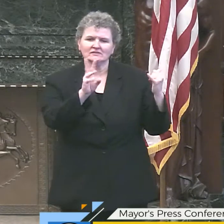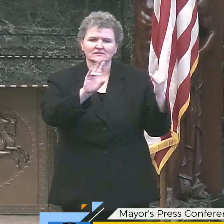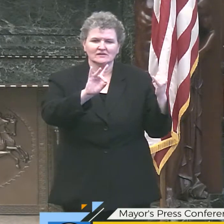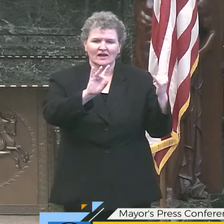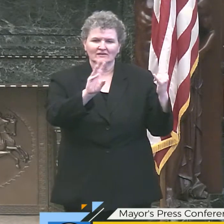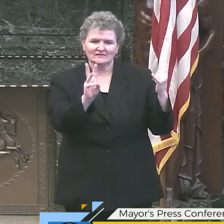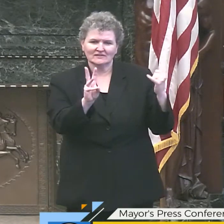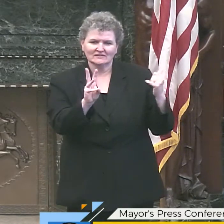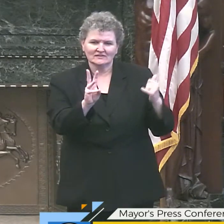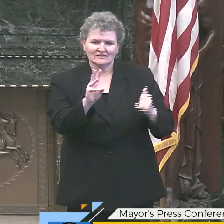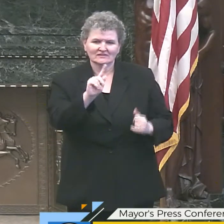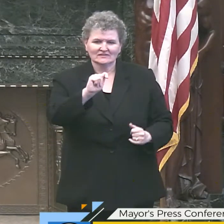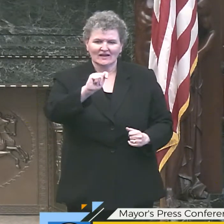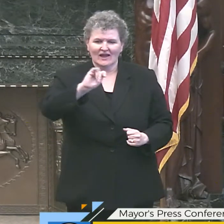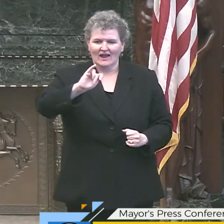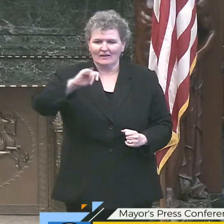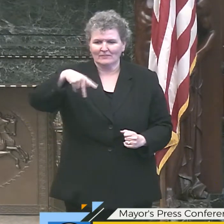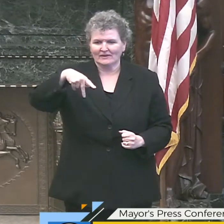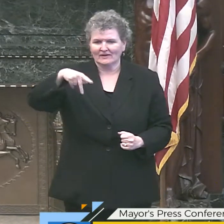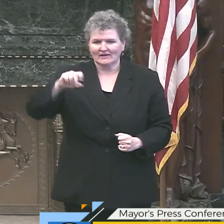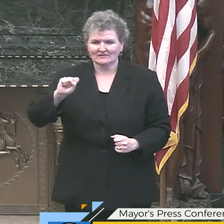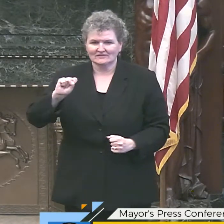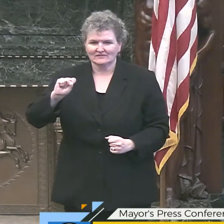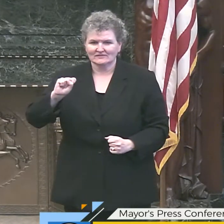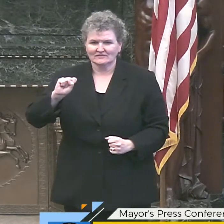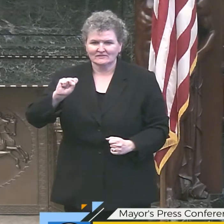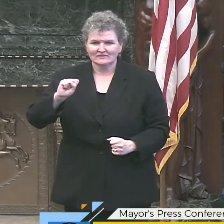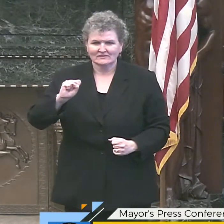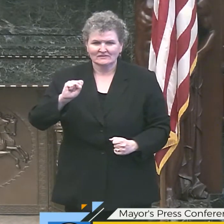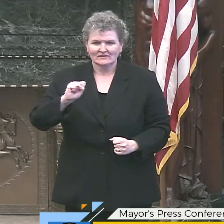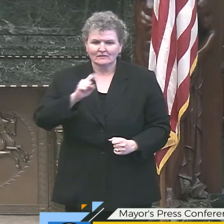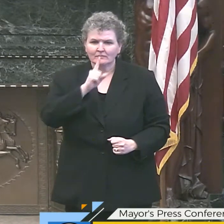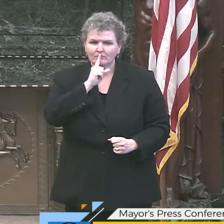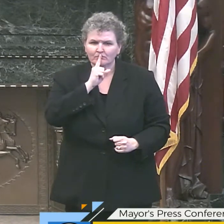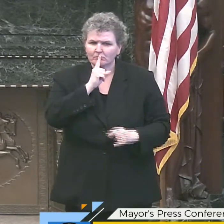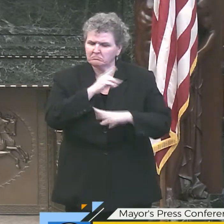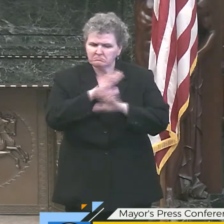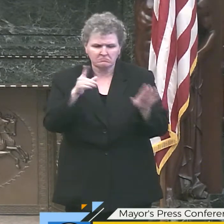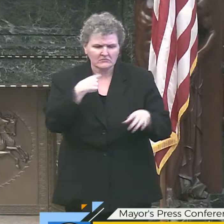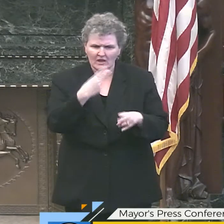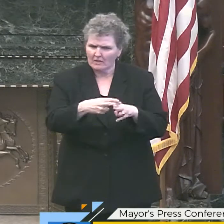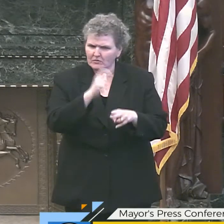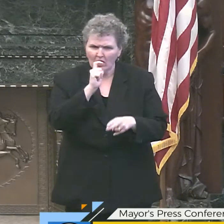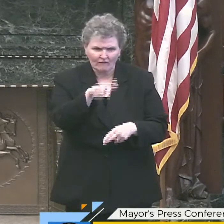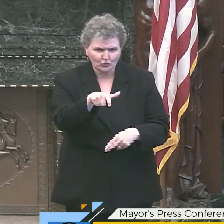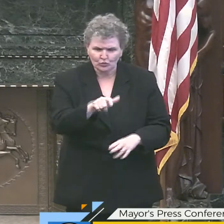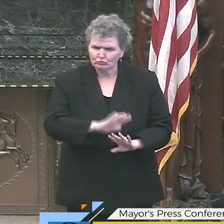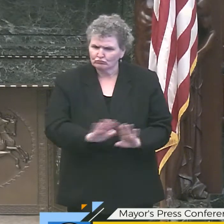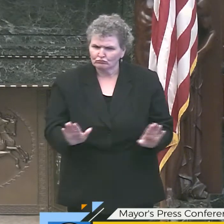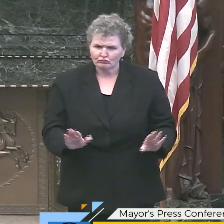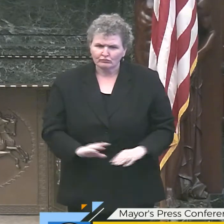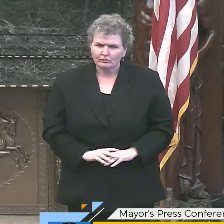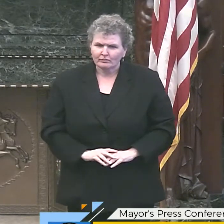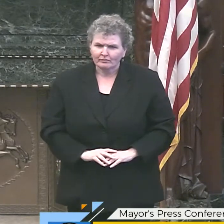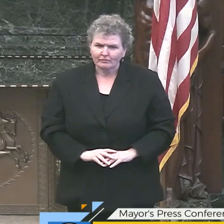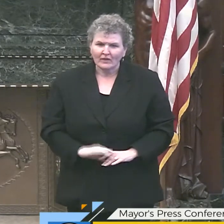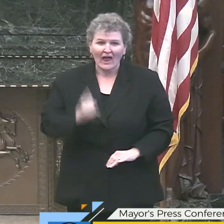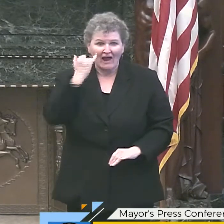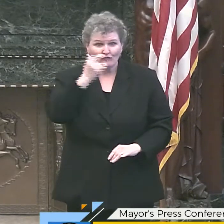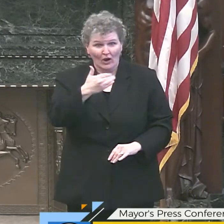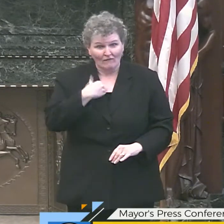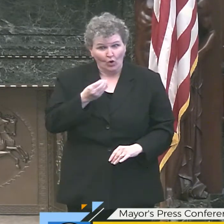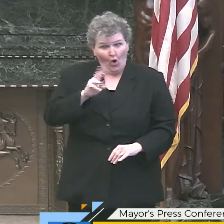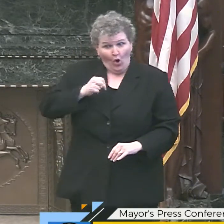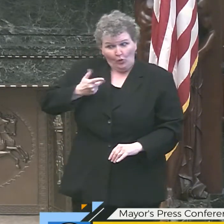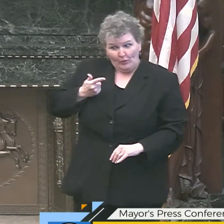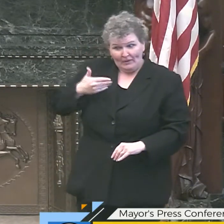215-686-TIPS, 686-TIPS. For law-abiding firearm owners, please keep your weapons safely locked. And if you need a gun lock,